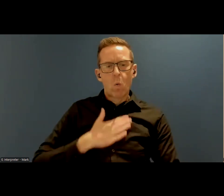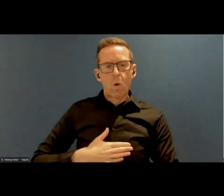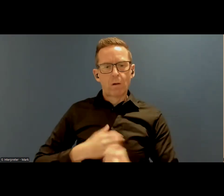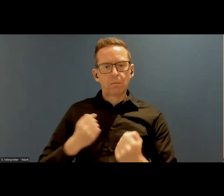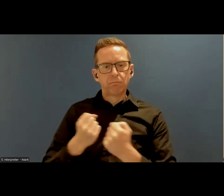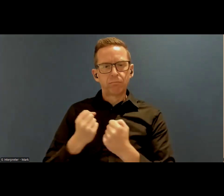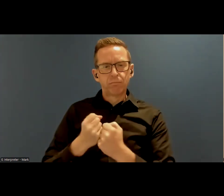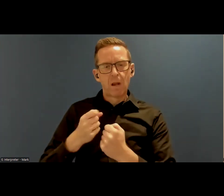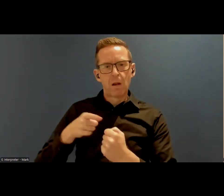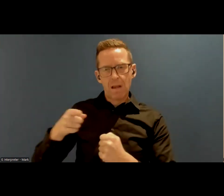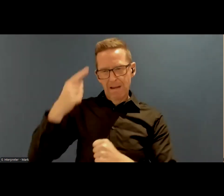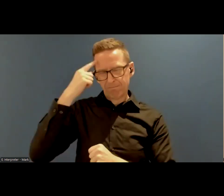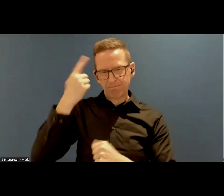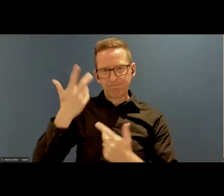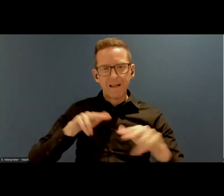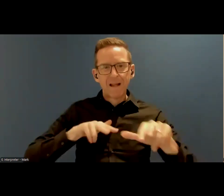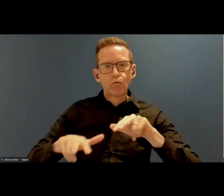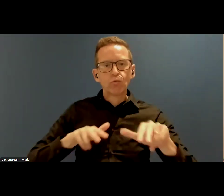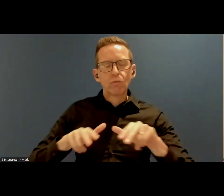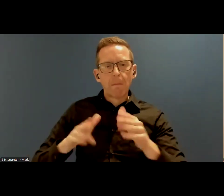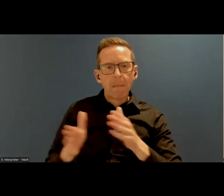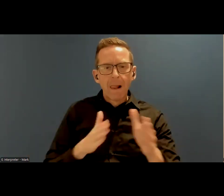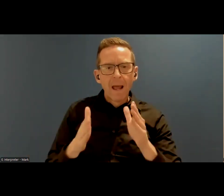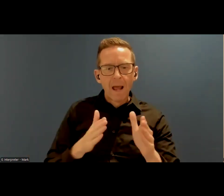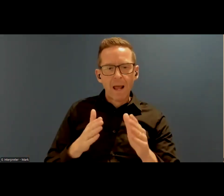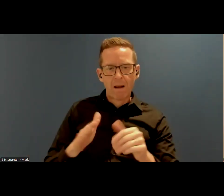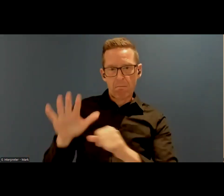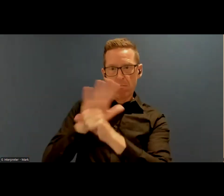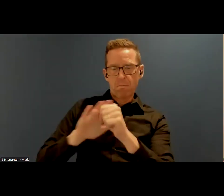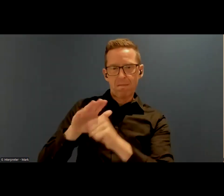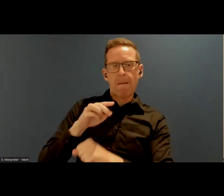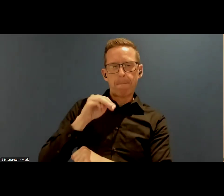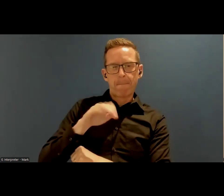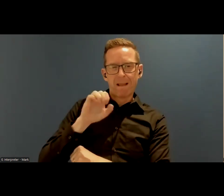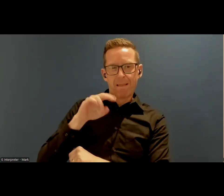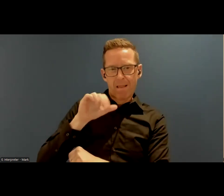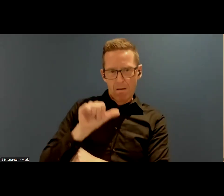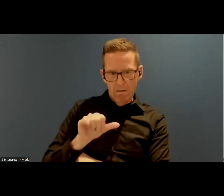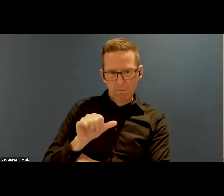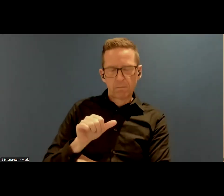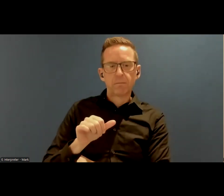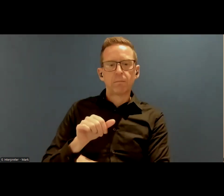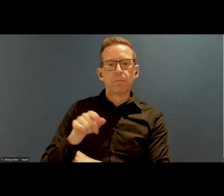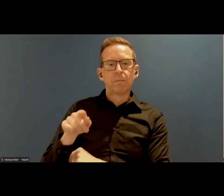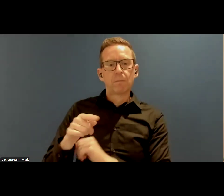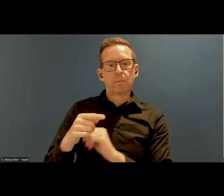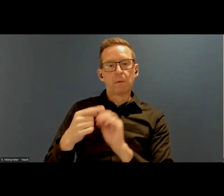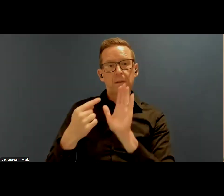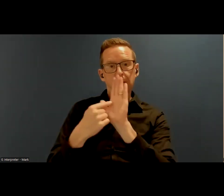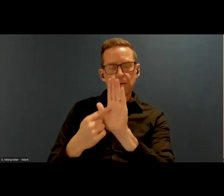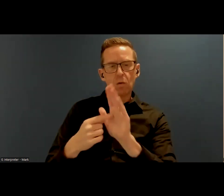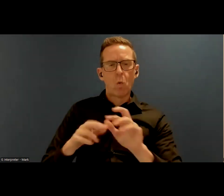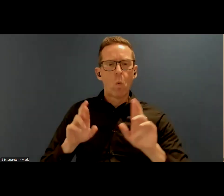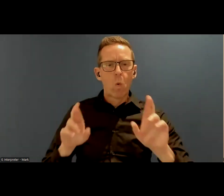plan to implement Amman Berlin Declaration. We hope that as a result of this piloting phase of